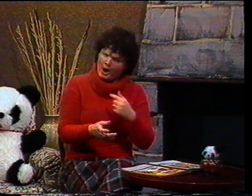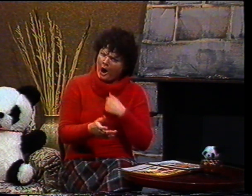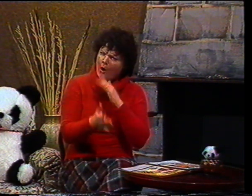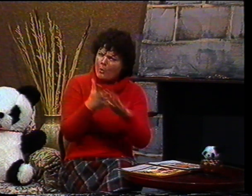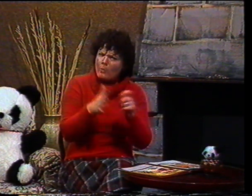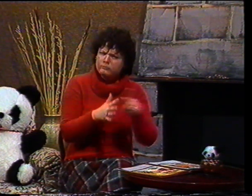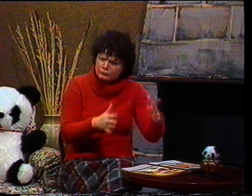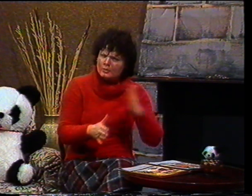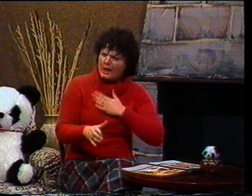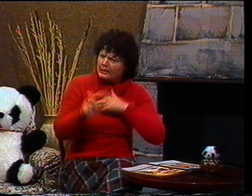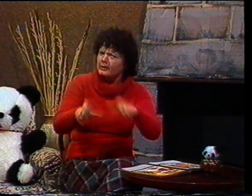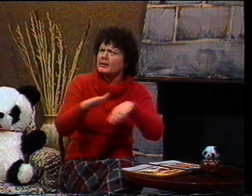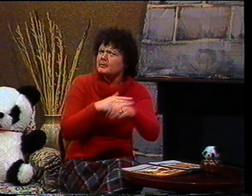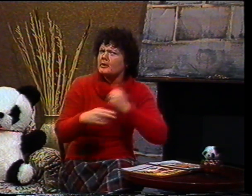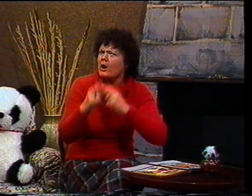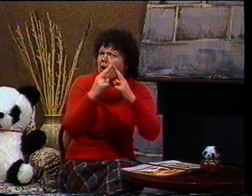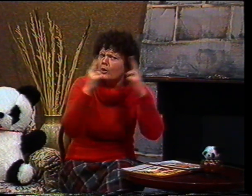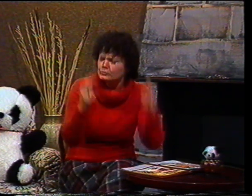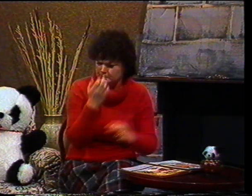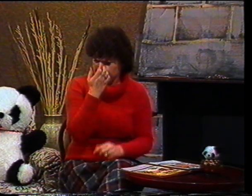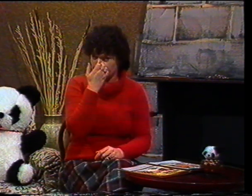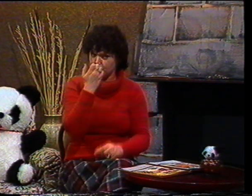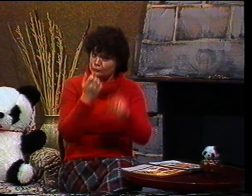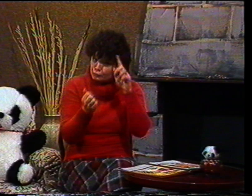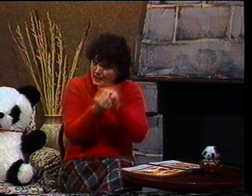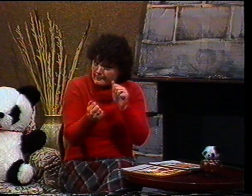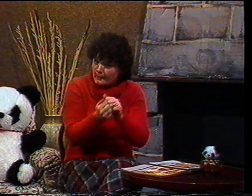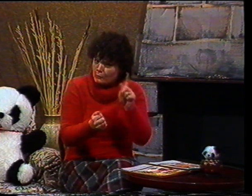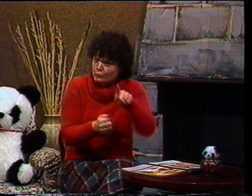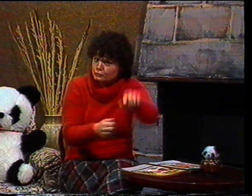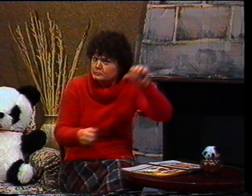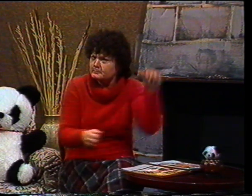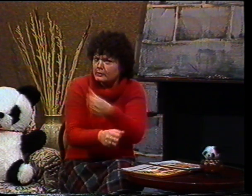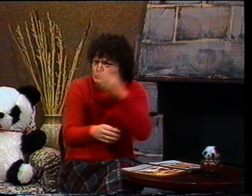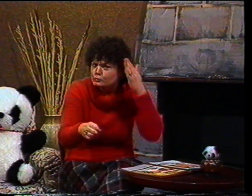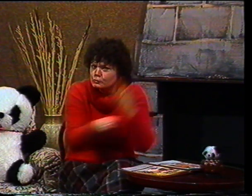cat. "I hope you like living in my house. Now remember what you must do."